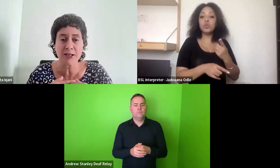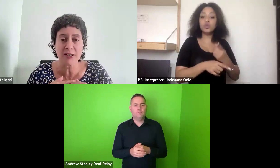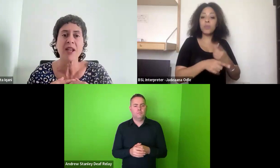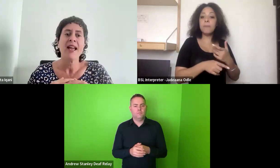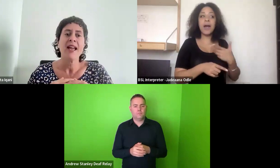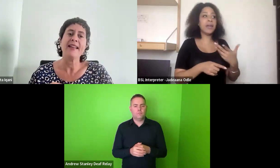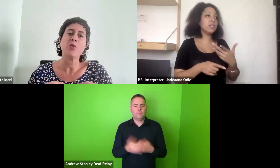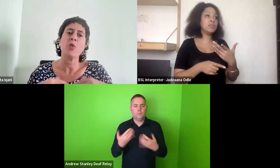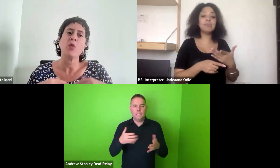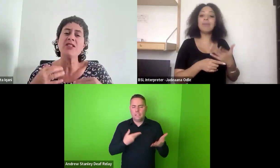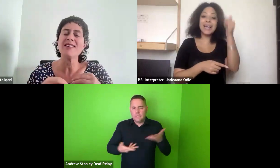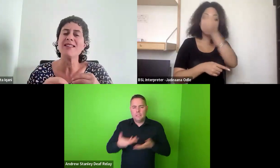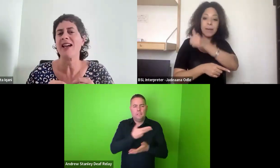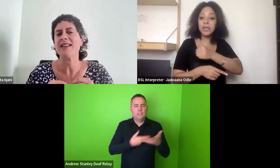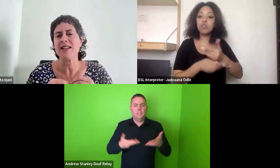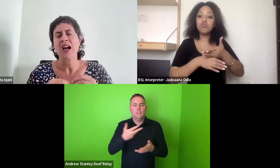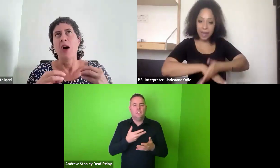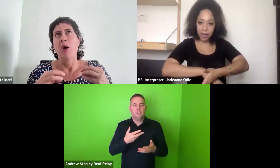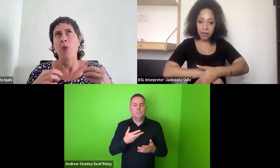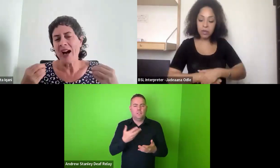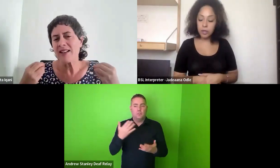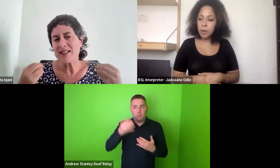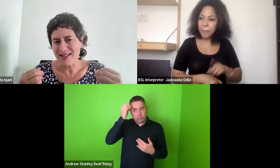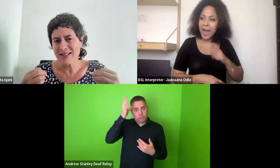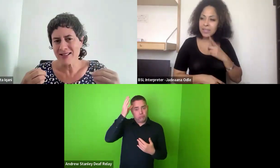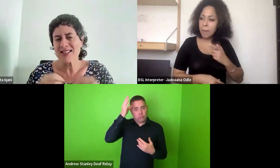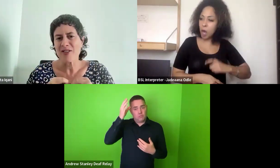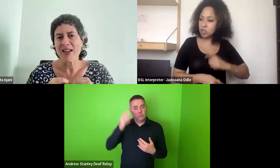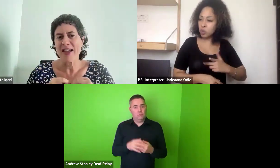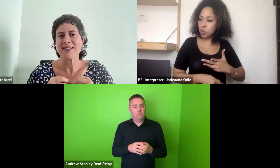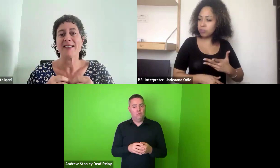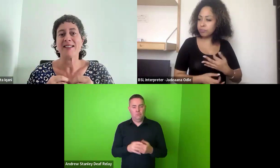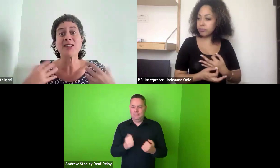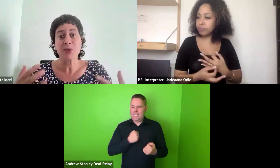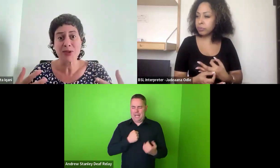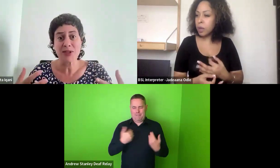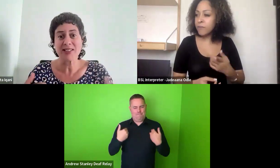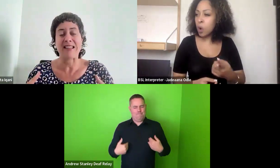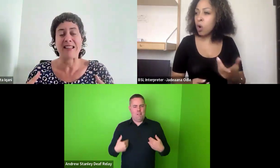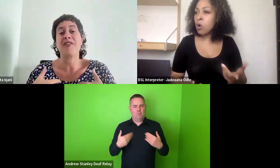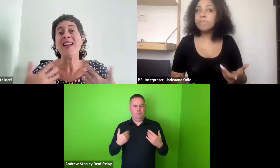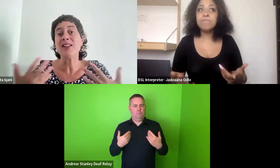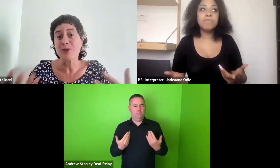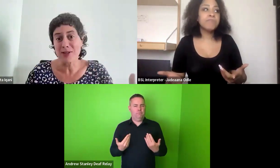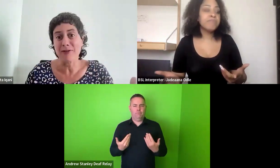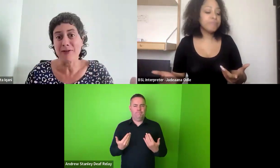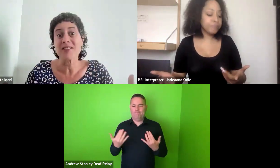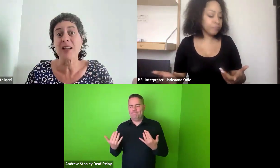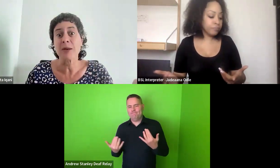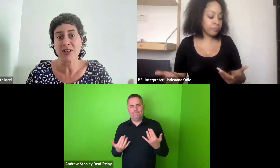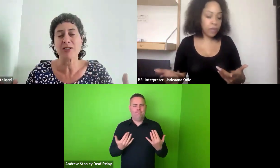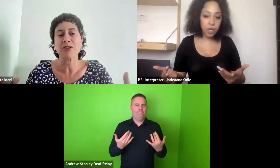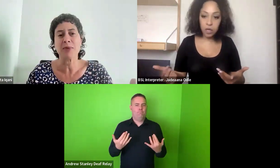consumer culture and wanting to understand why it is that discourses and the values